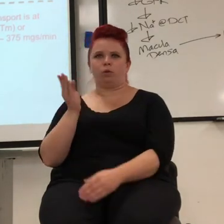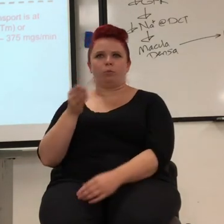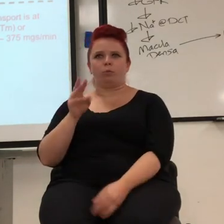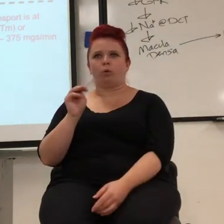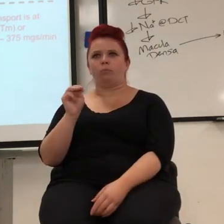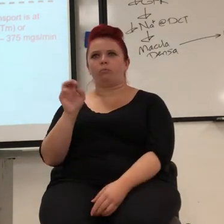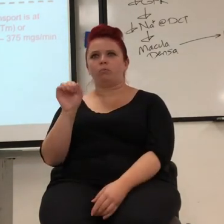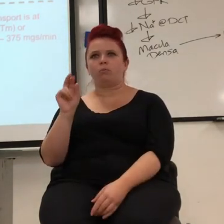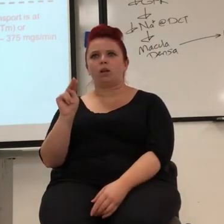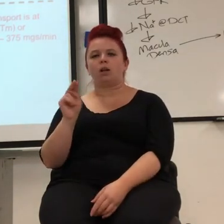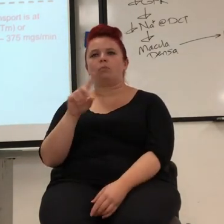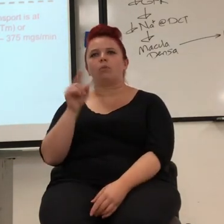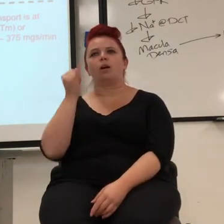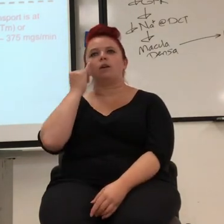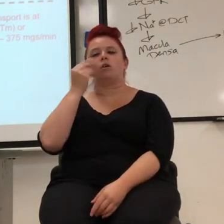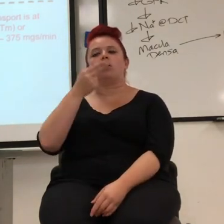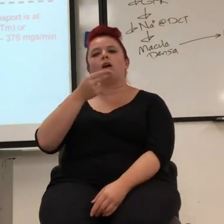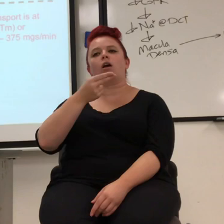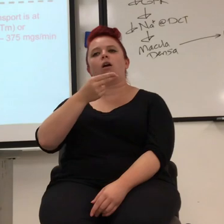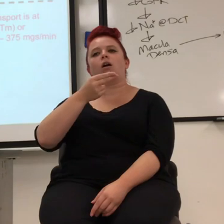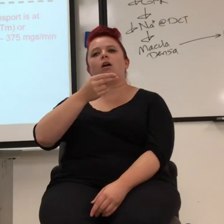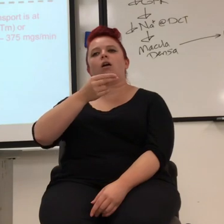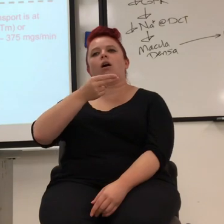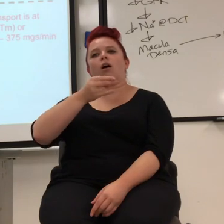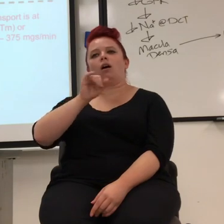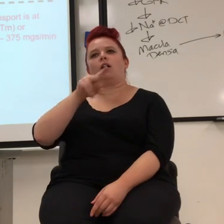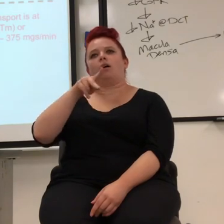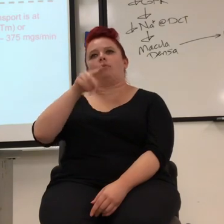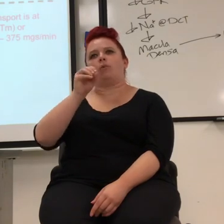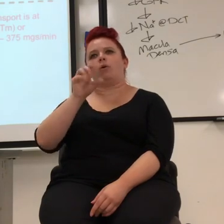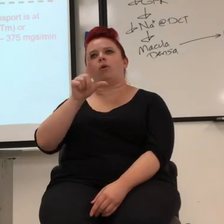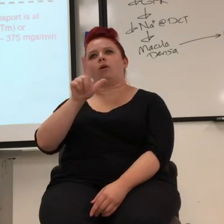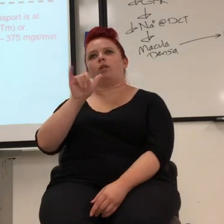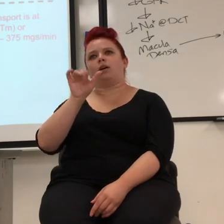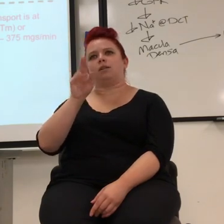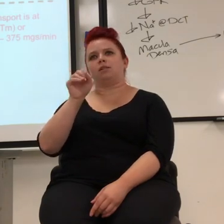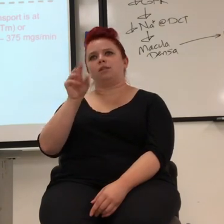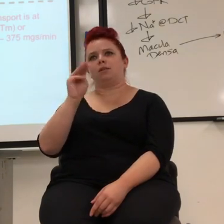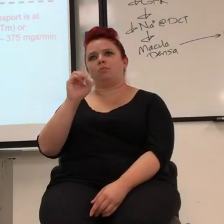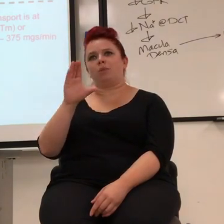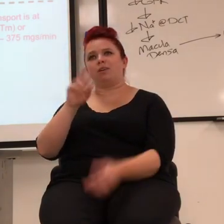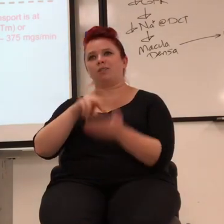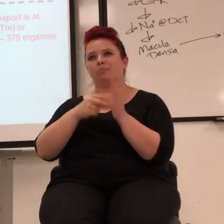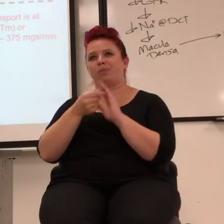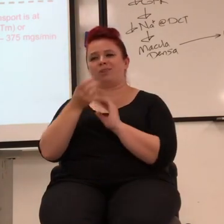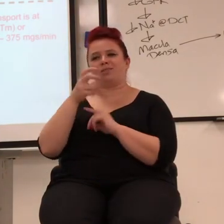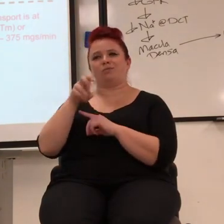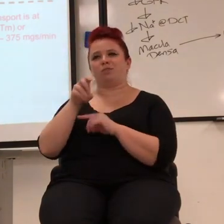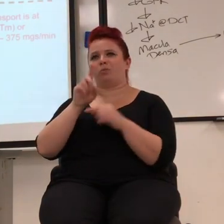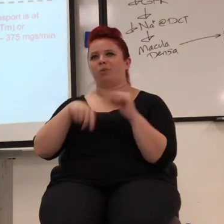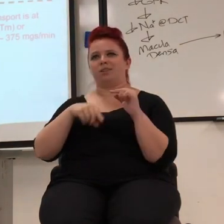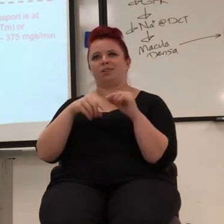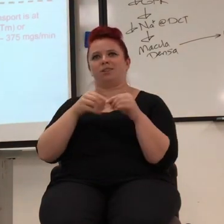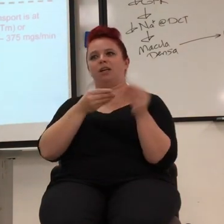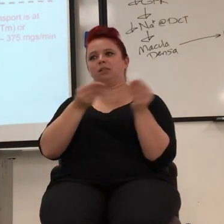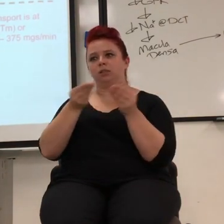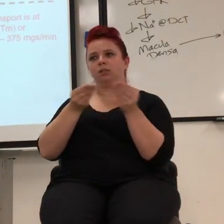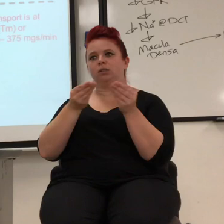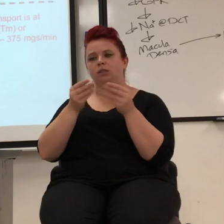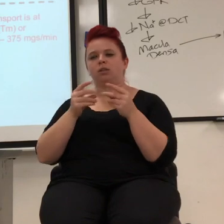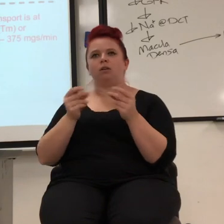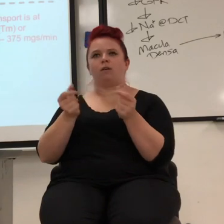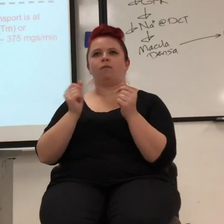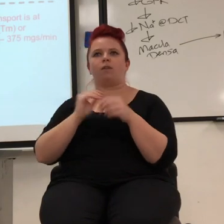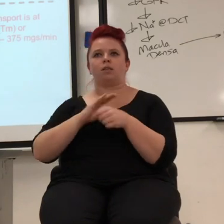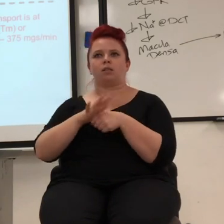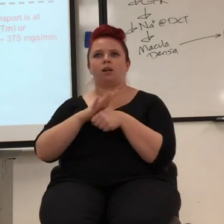hyperglycemic, the transporters, there's not enough of them, or they can't work fast enough. So you can't ferry it